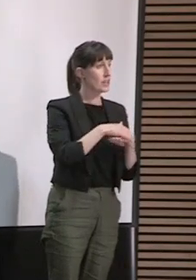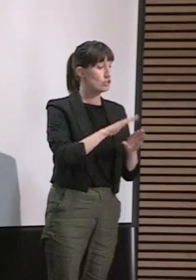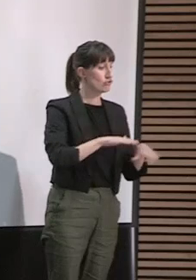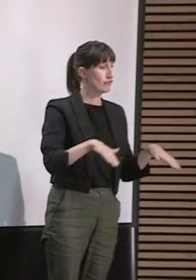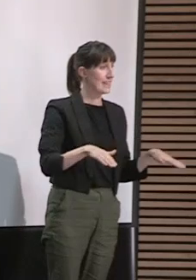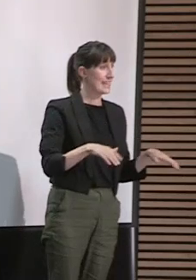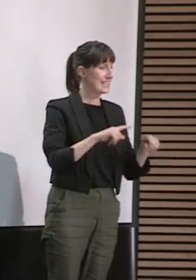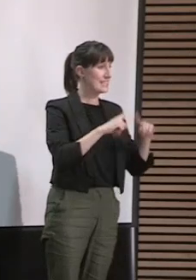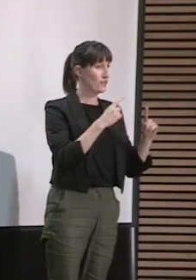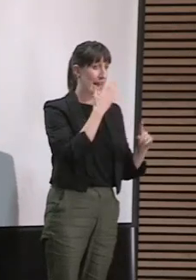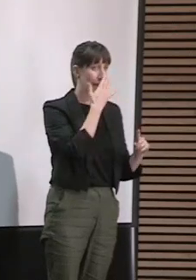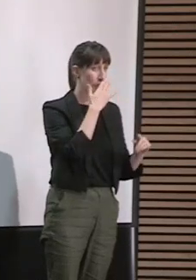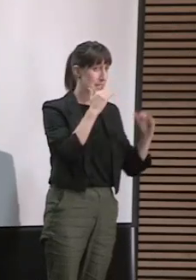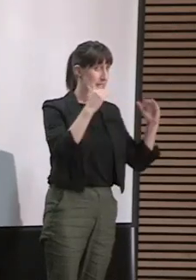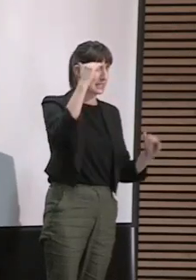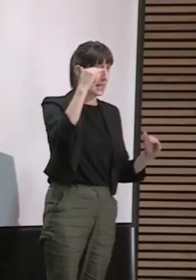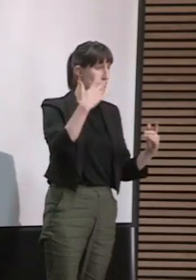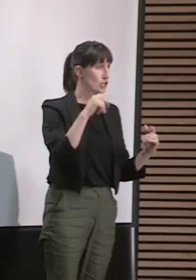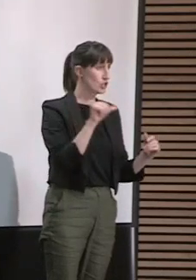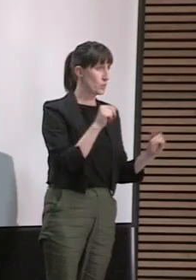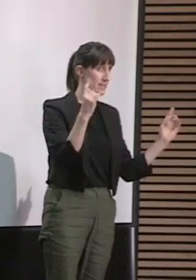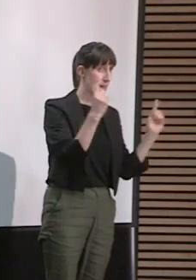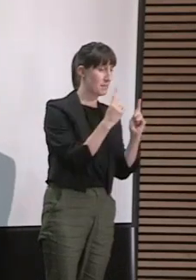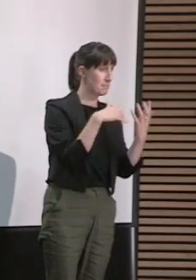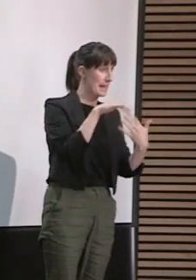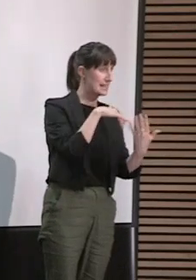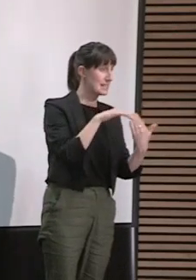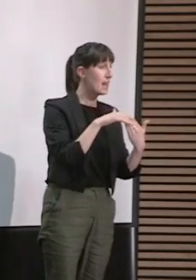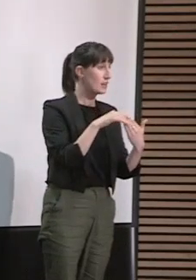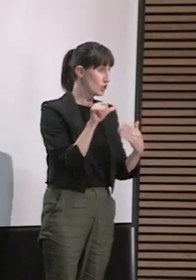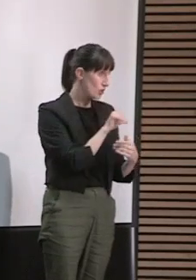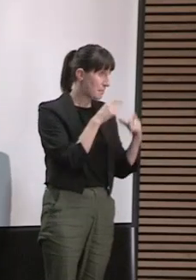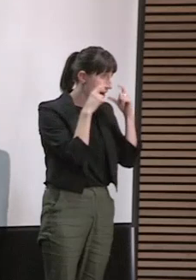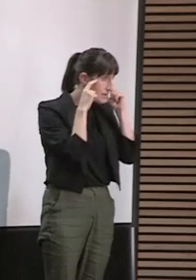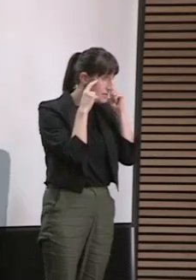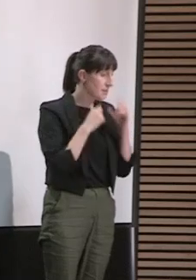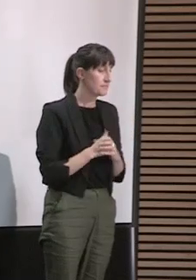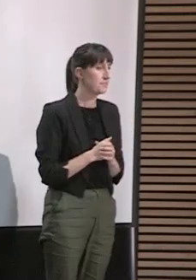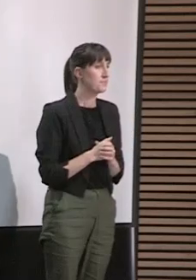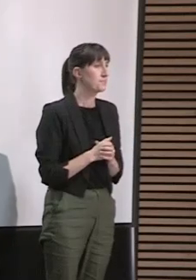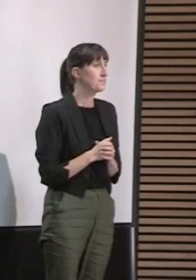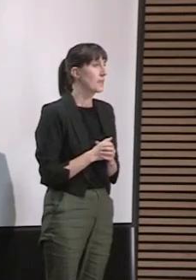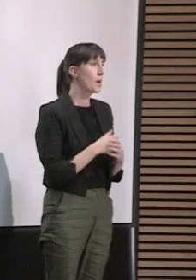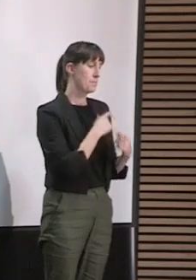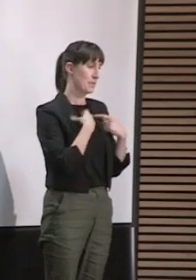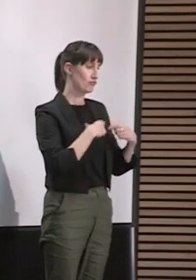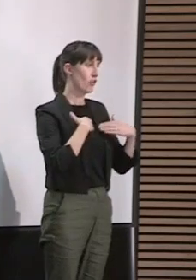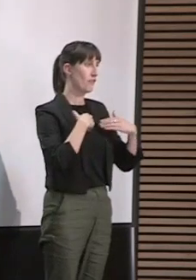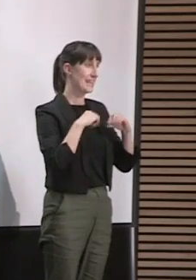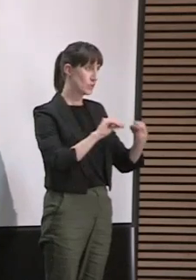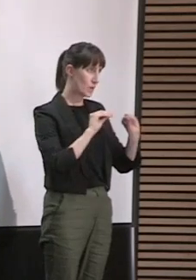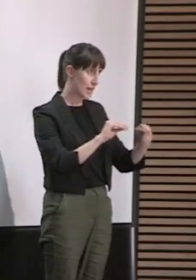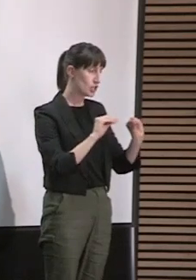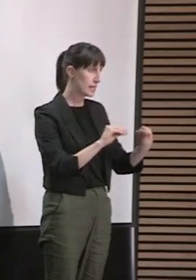be wearing masks then? The guidance that the Ministry of Education has sent out to schools suggests that schools certainly shouldn't discourage students from